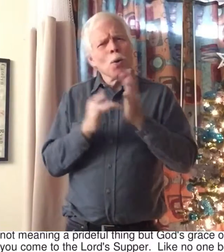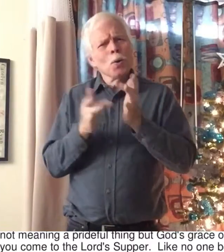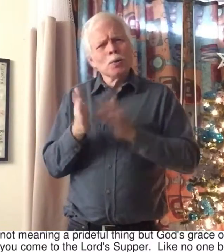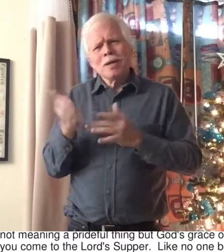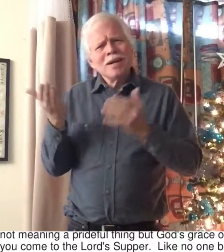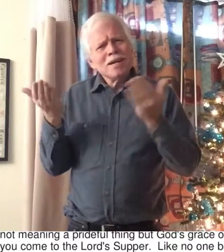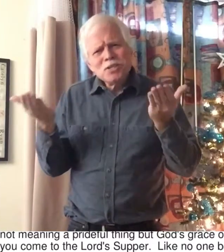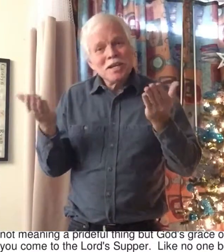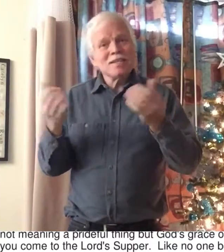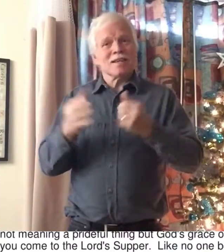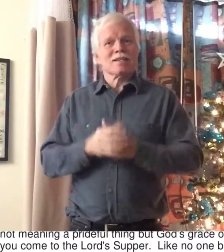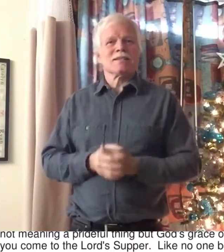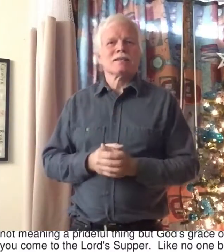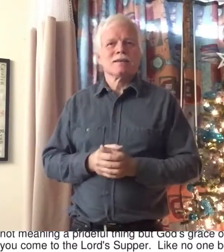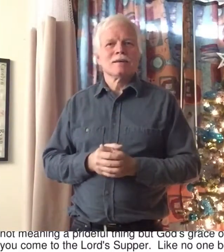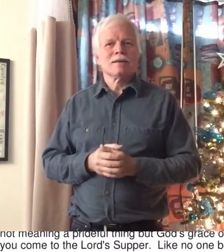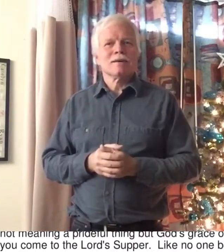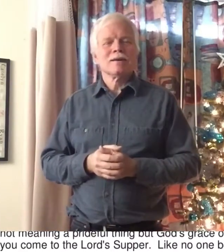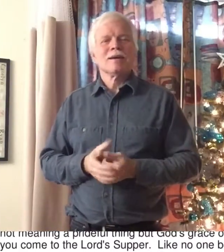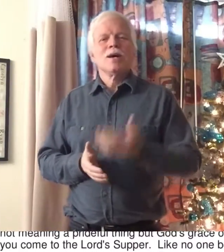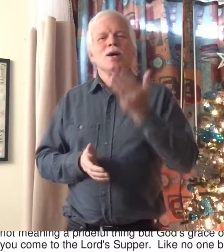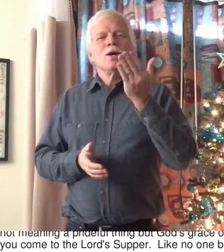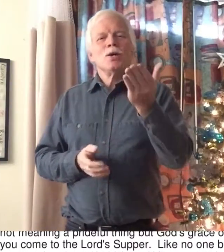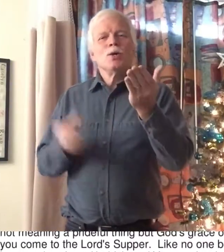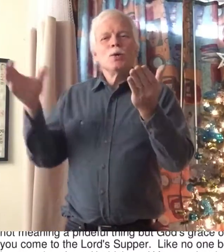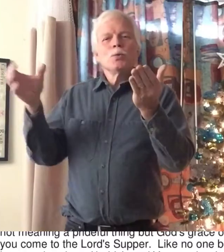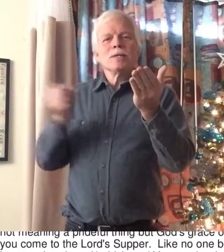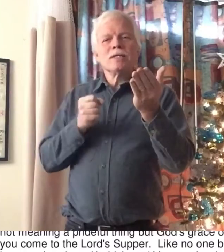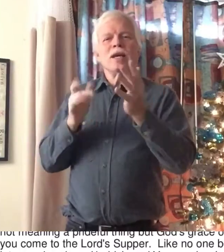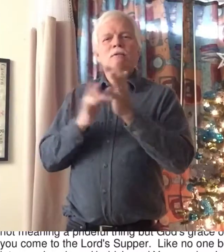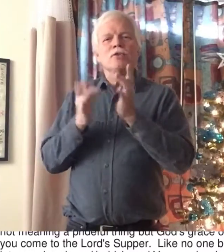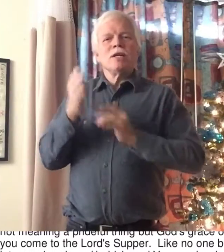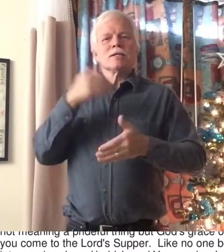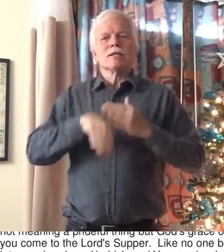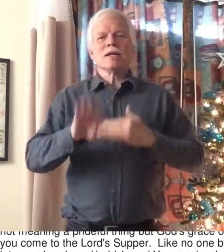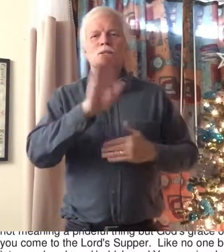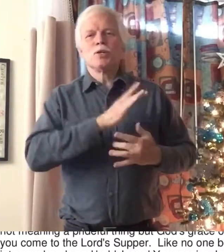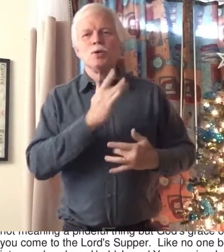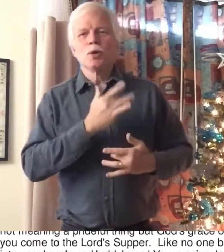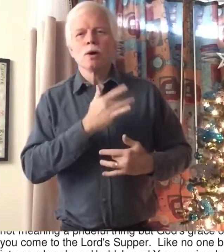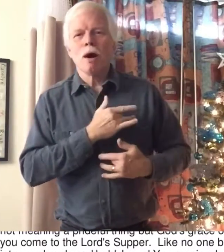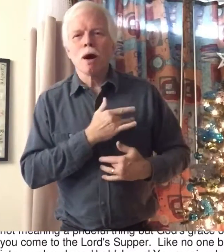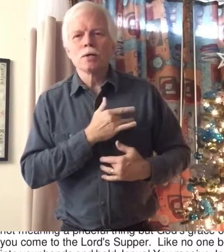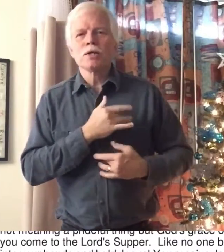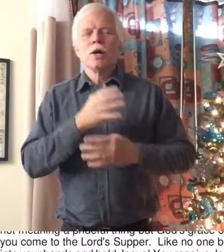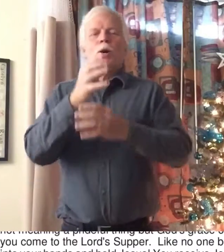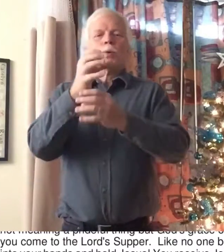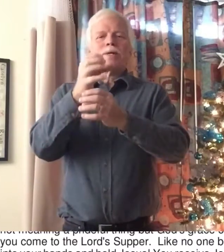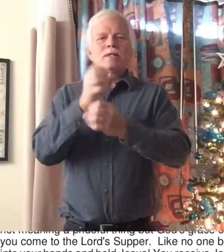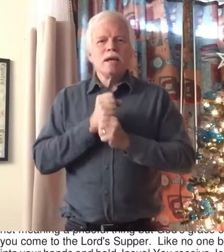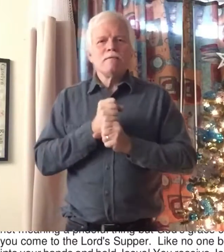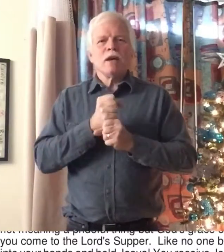Luke chapter 2, verses 28 through 32. We saw